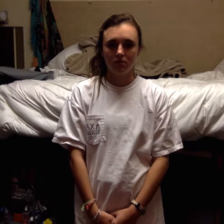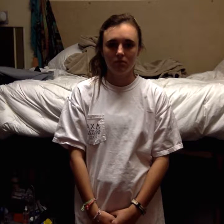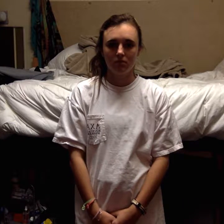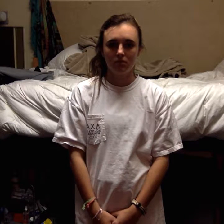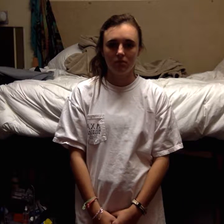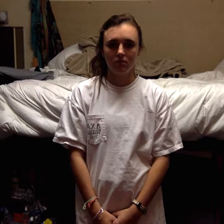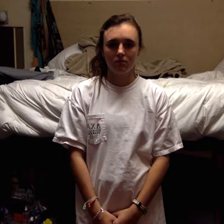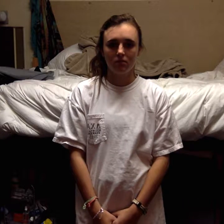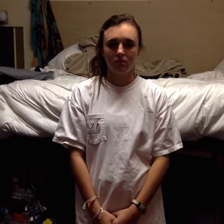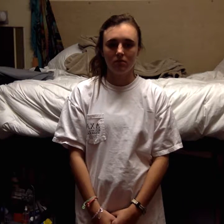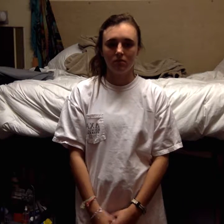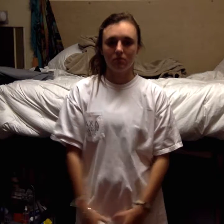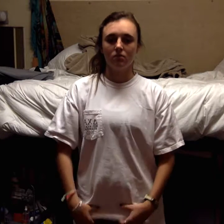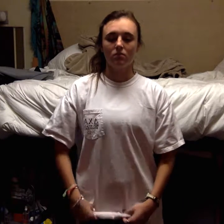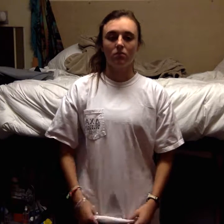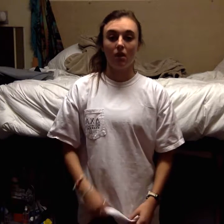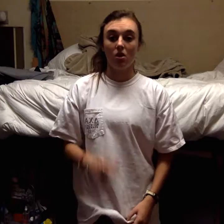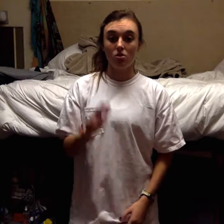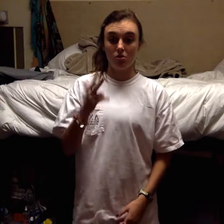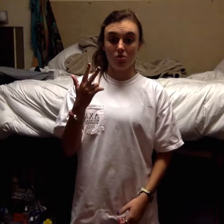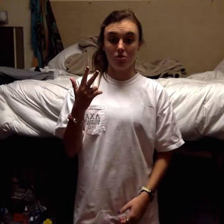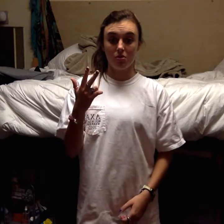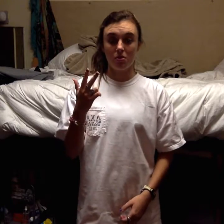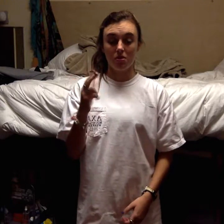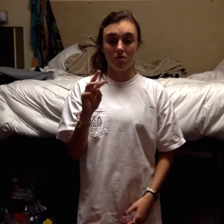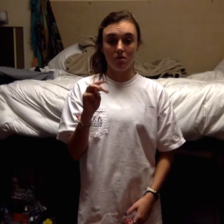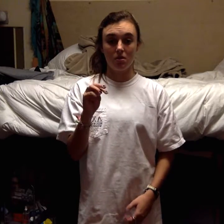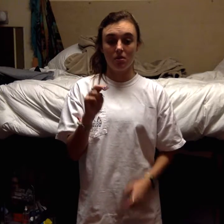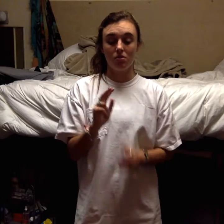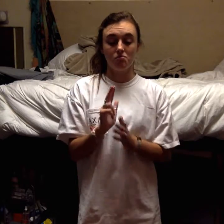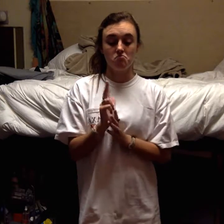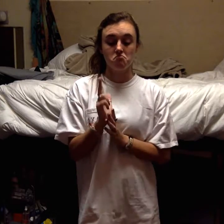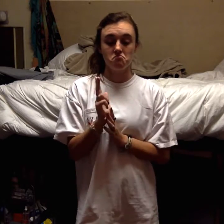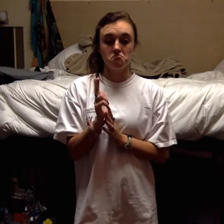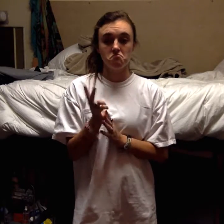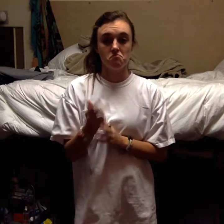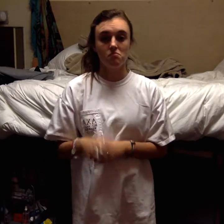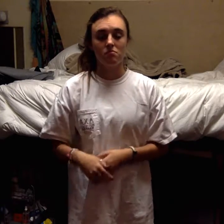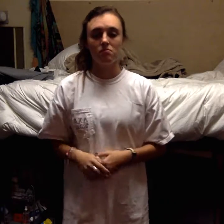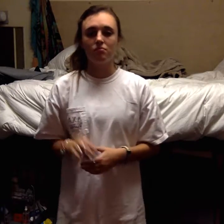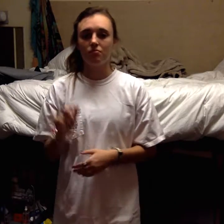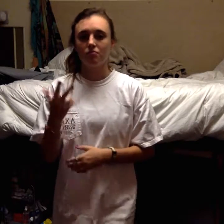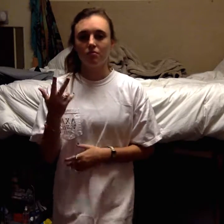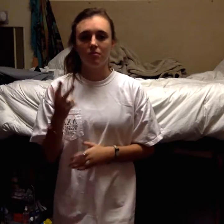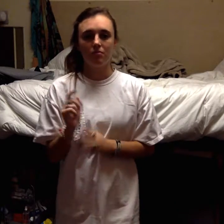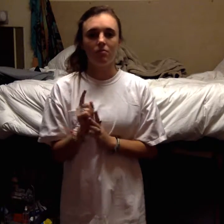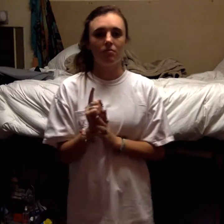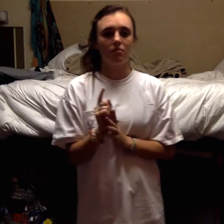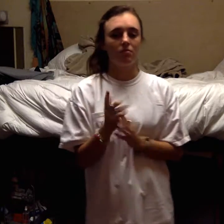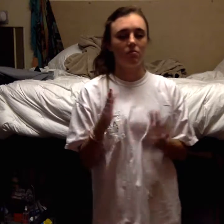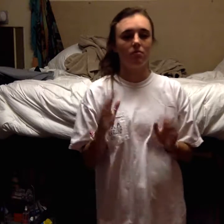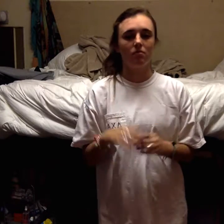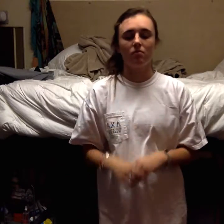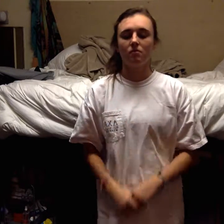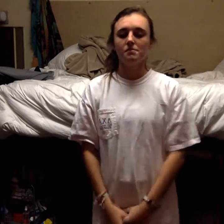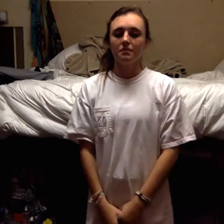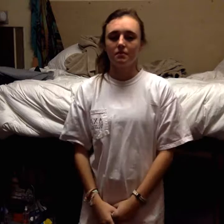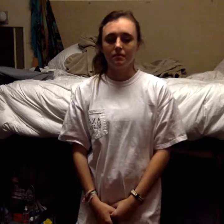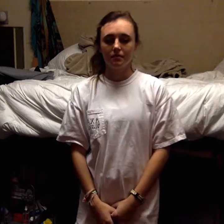Okay, you've got 3 minutes now. Decide what you're going to do, and I will be bringing you to lunch about 11 after, at